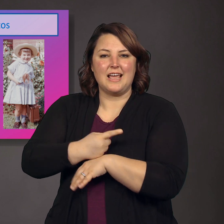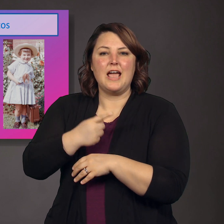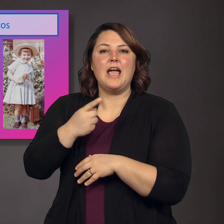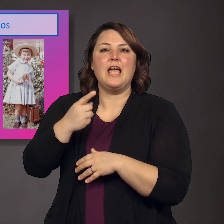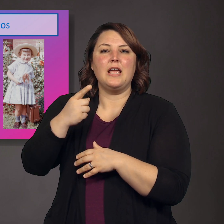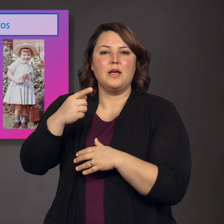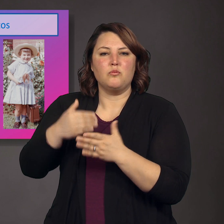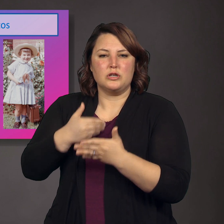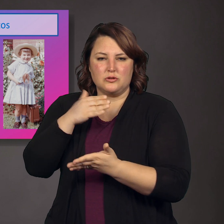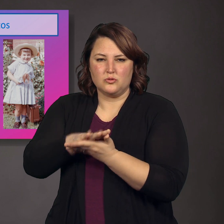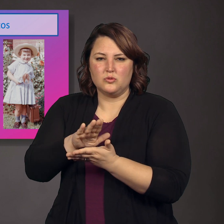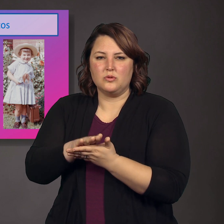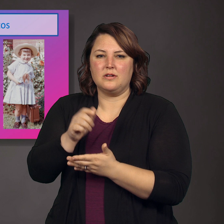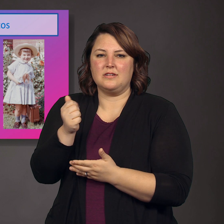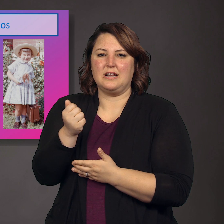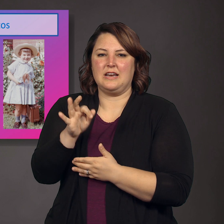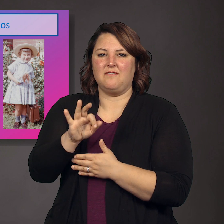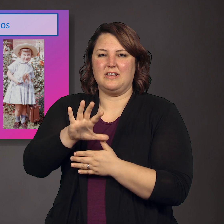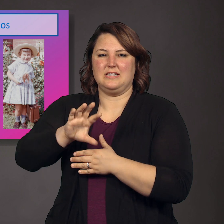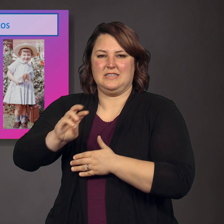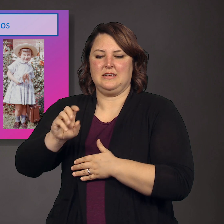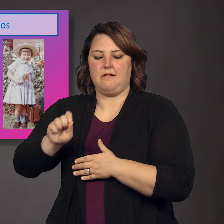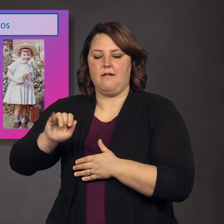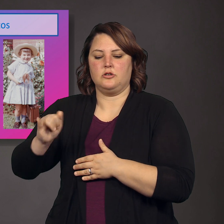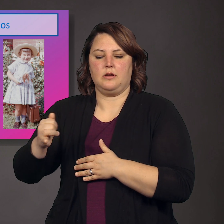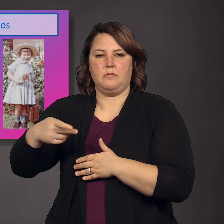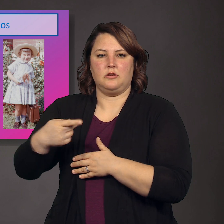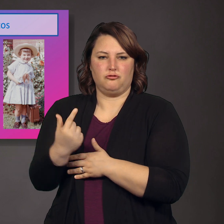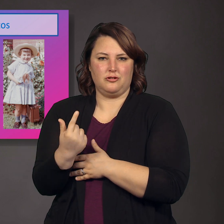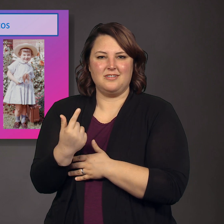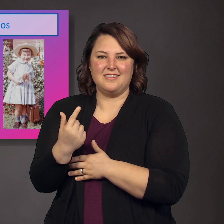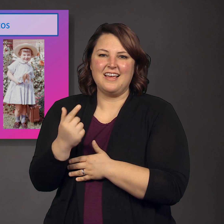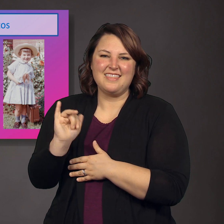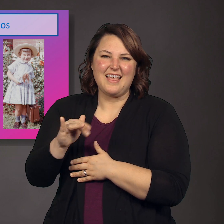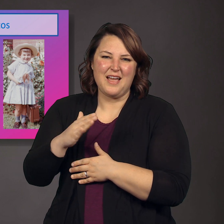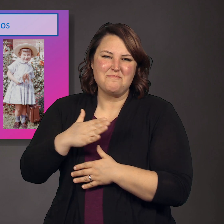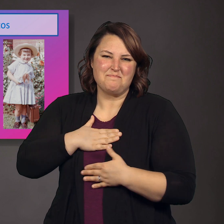1966.jpg. As an aside, that's me. That was my maiden name.